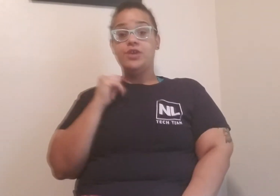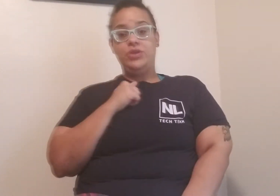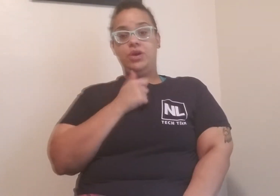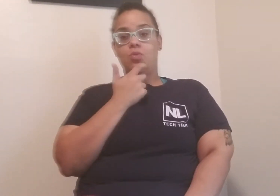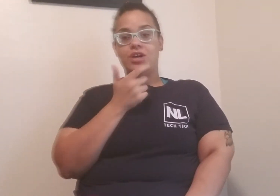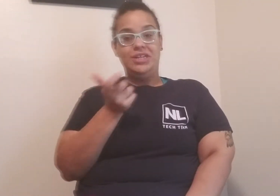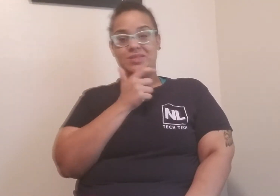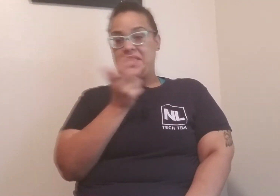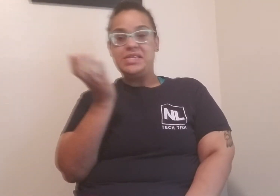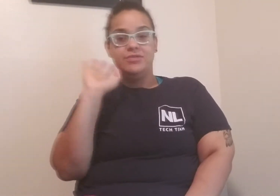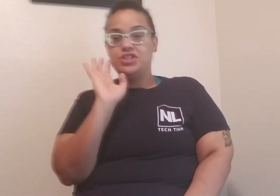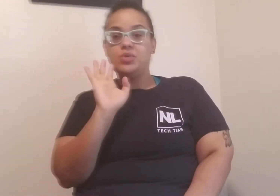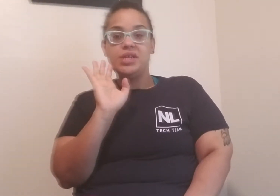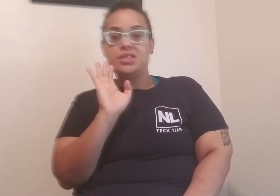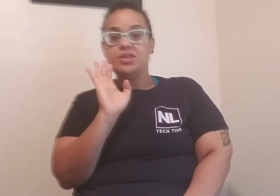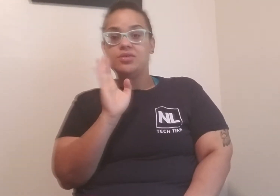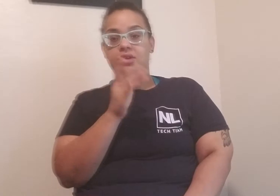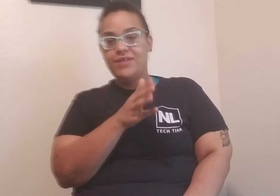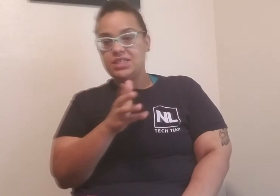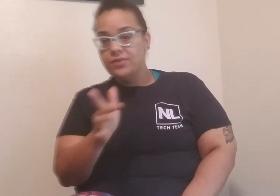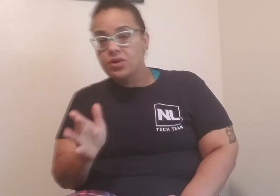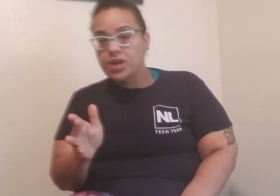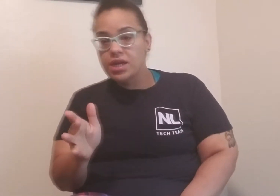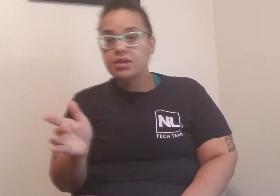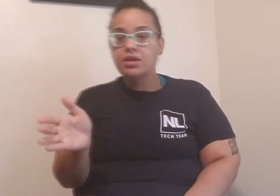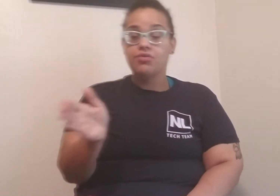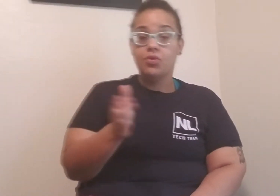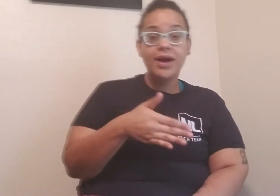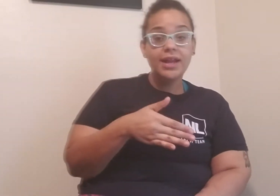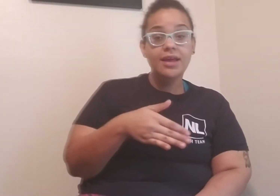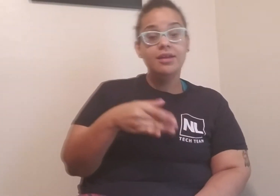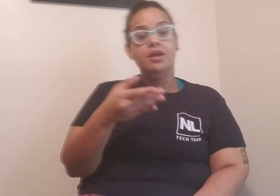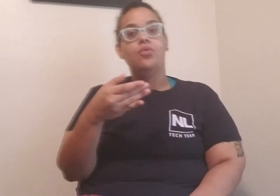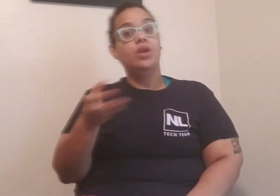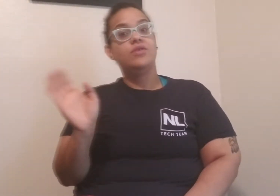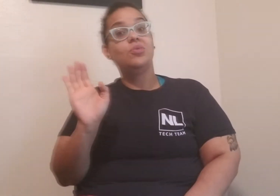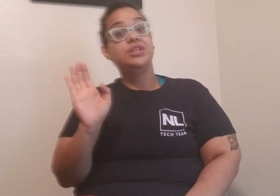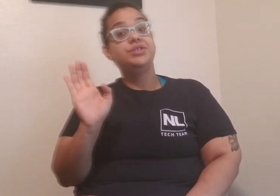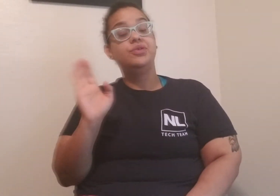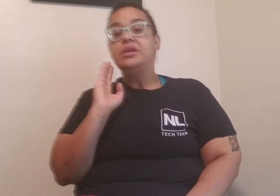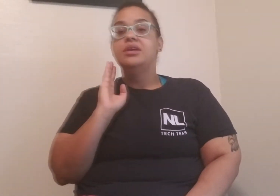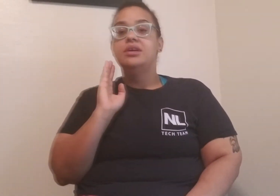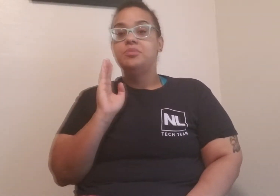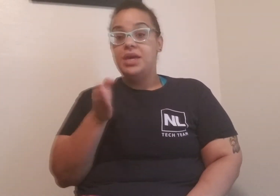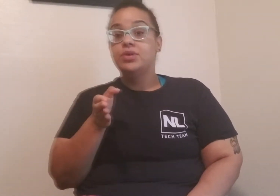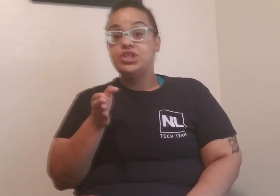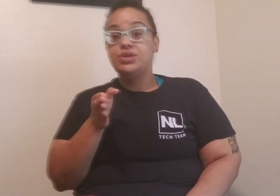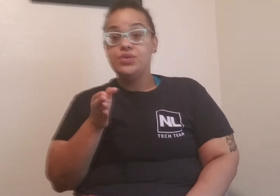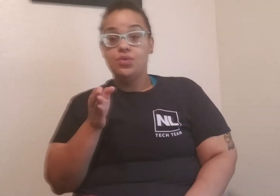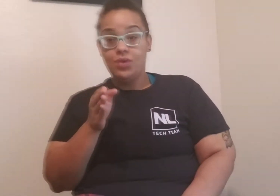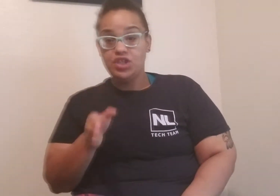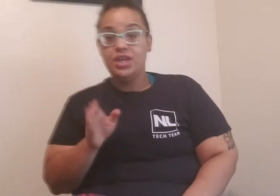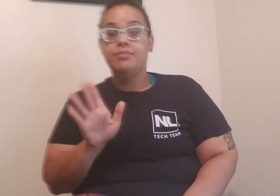so you can watch it as many times as you need to, fast forward it, wind it, whatever you want to do, be able to watch it